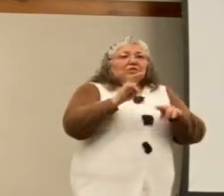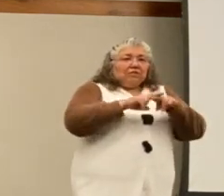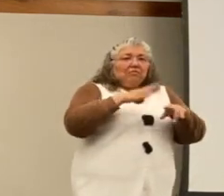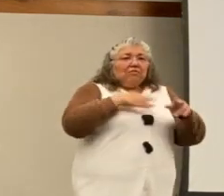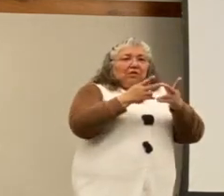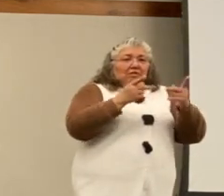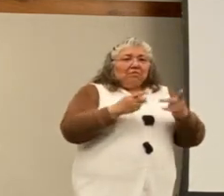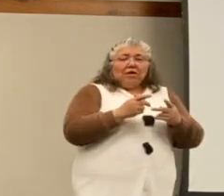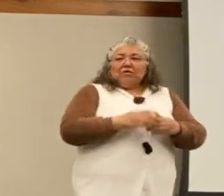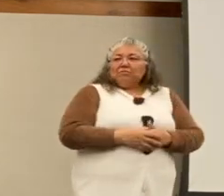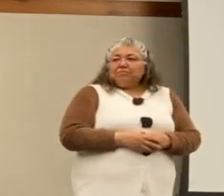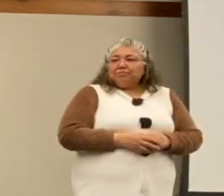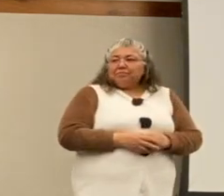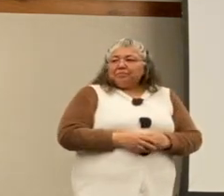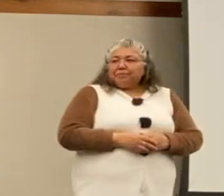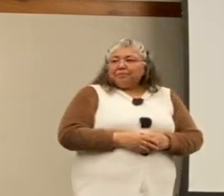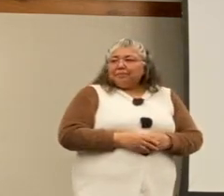spot,